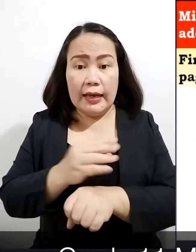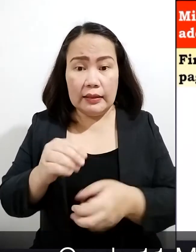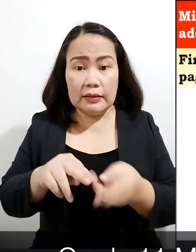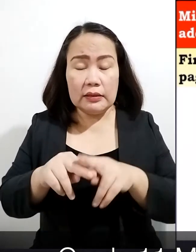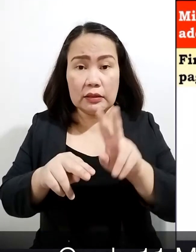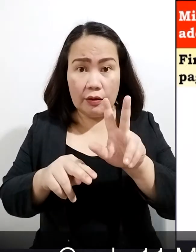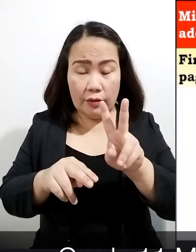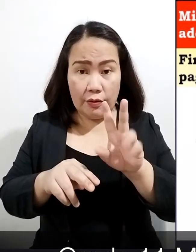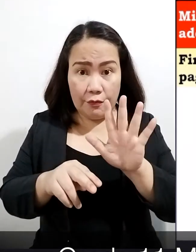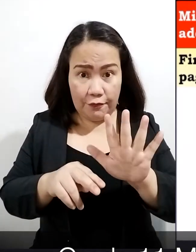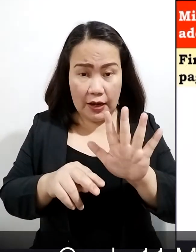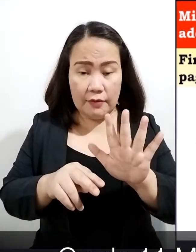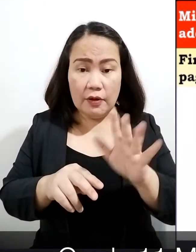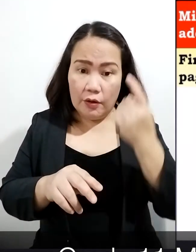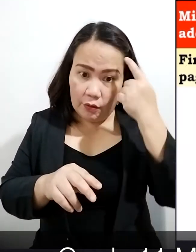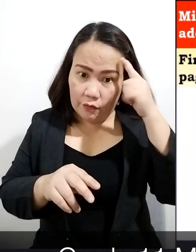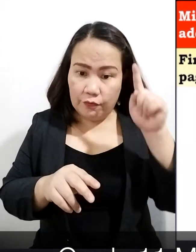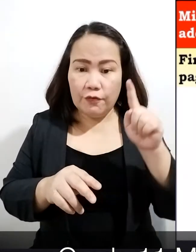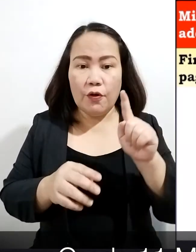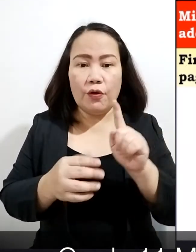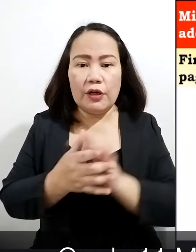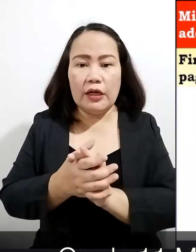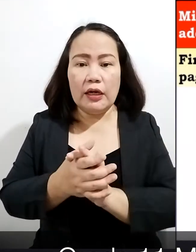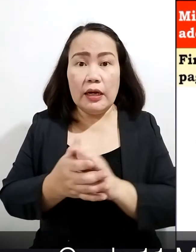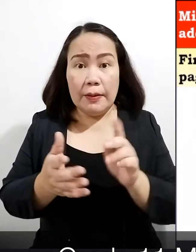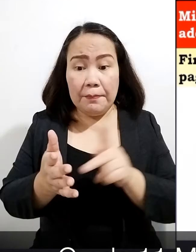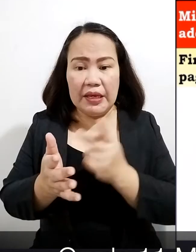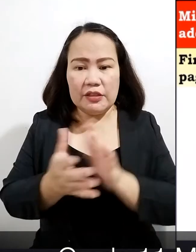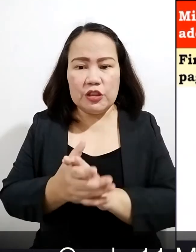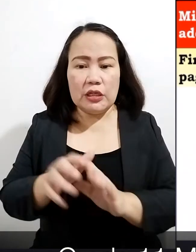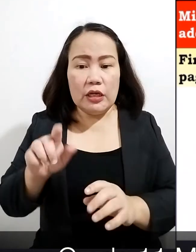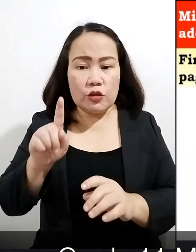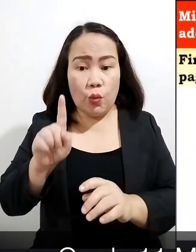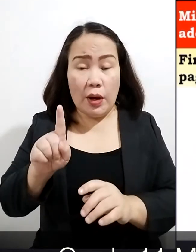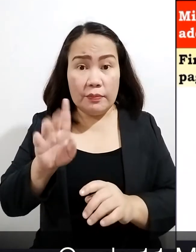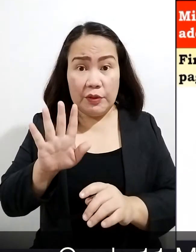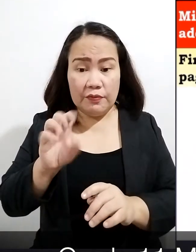bawat page ay nire-represent ng variable na x. So, that is